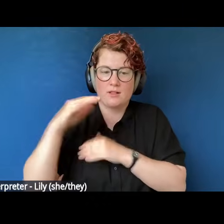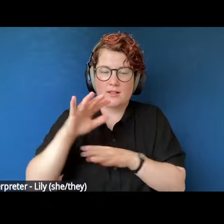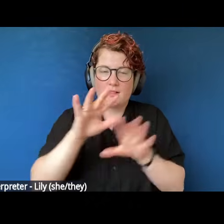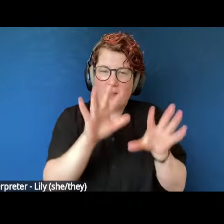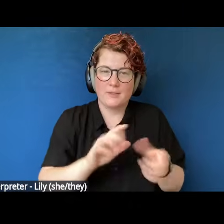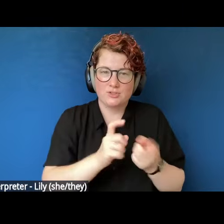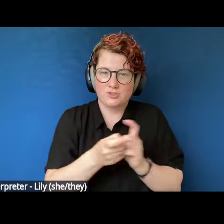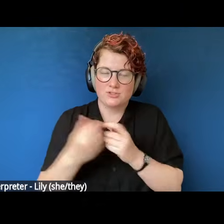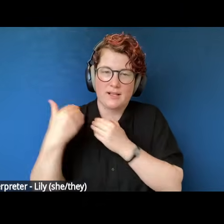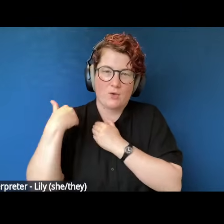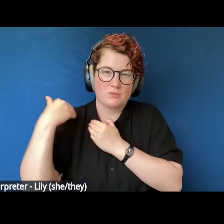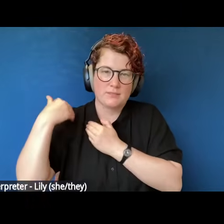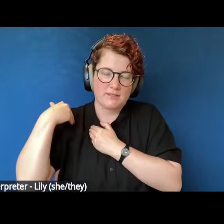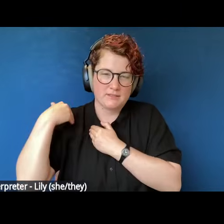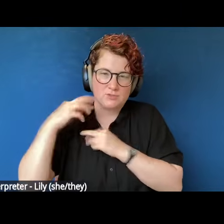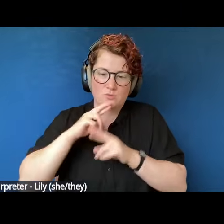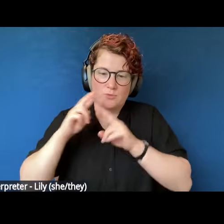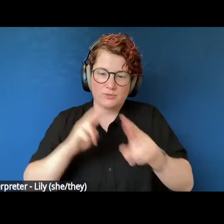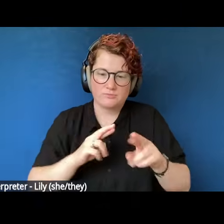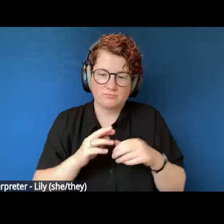just. So you.